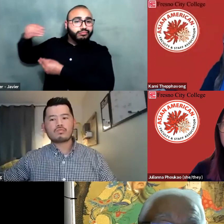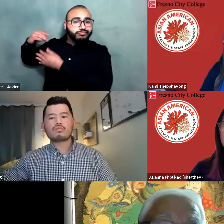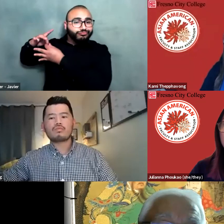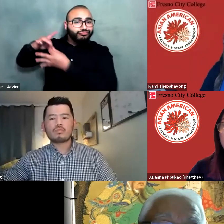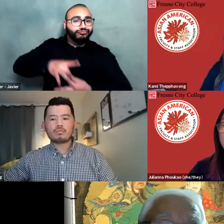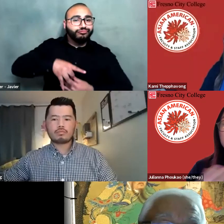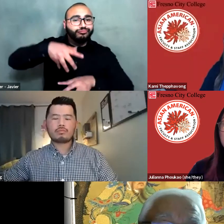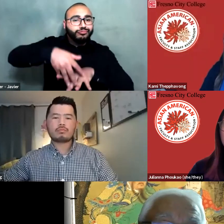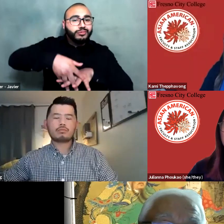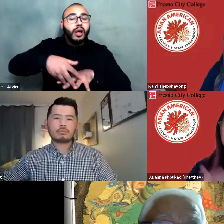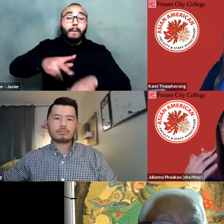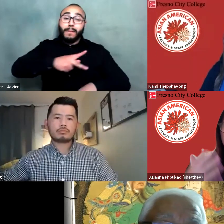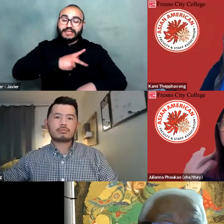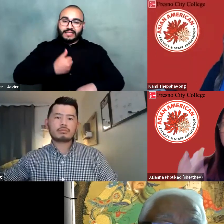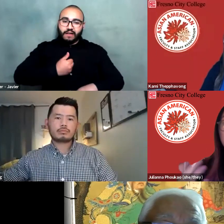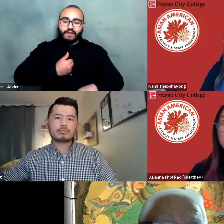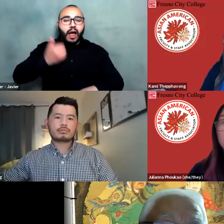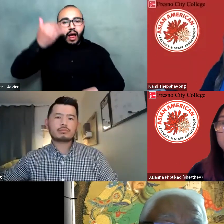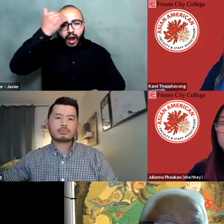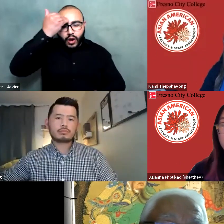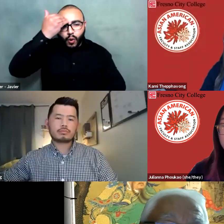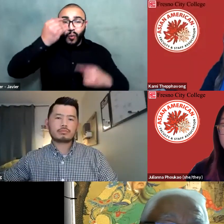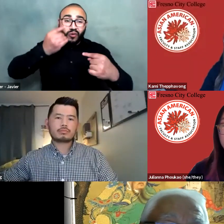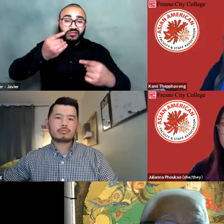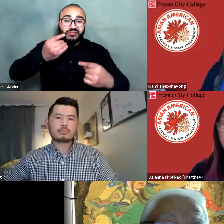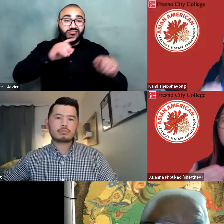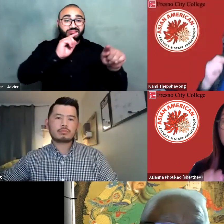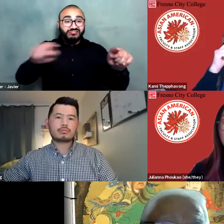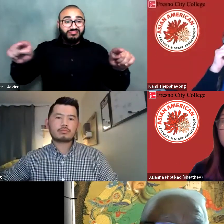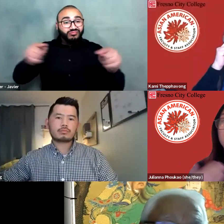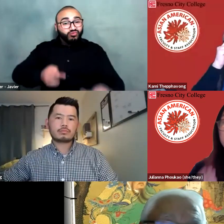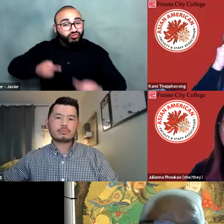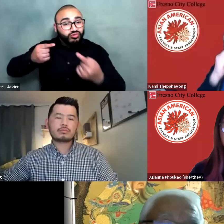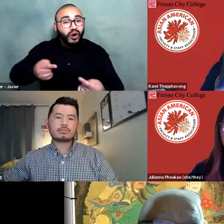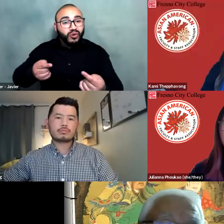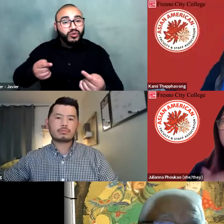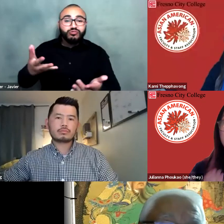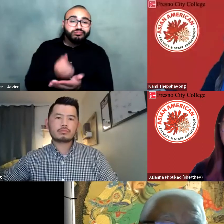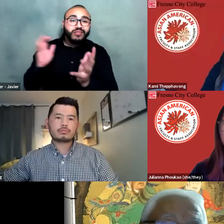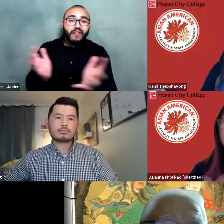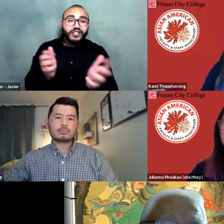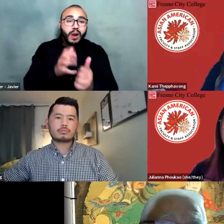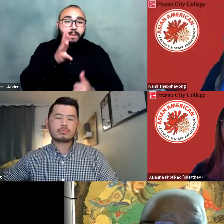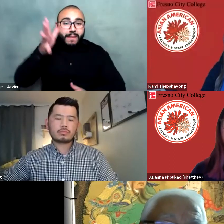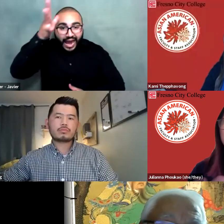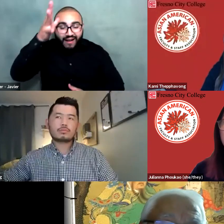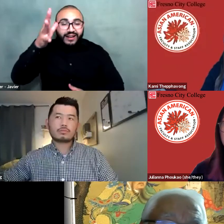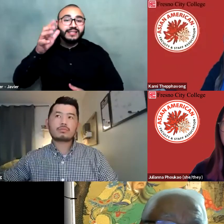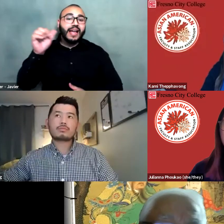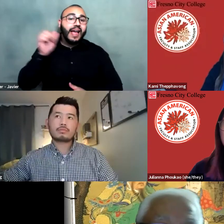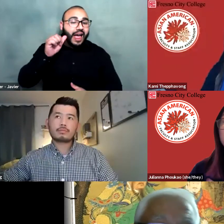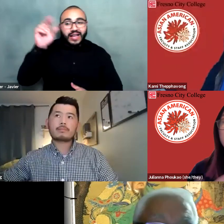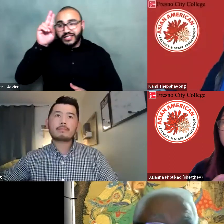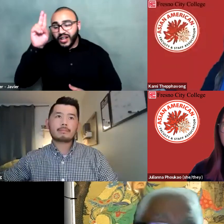myself, and I know that this may be a struggle to have conversations with your parents or your family, your aunts and uncles, your